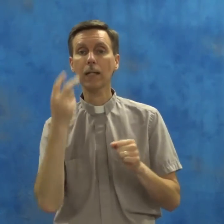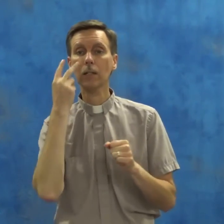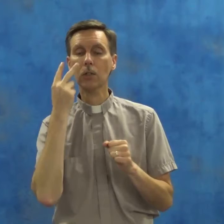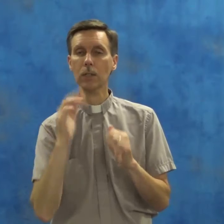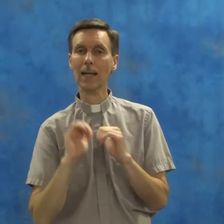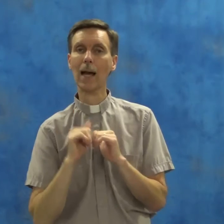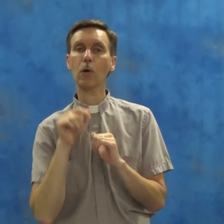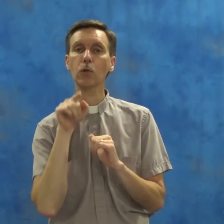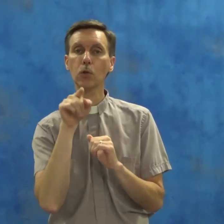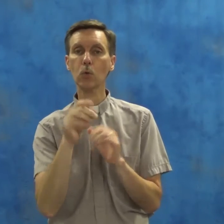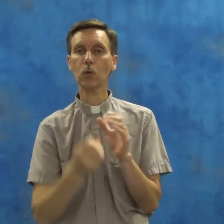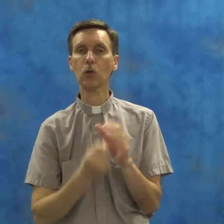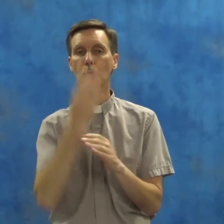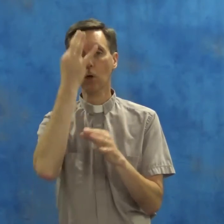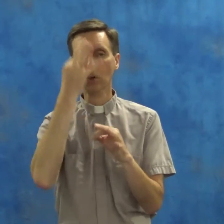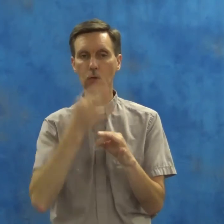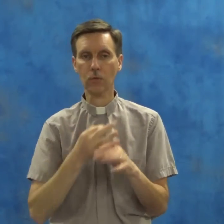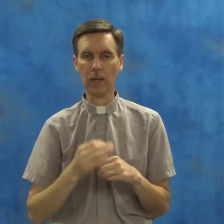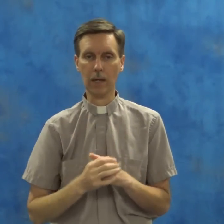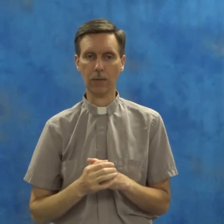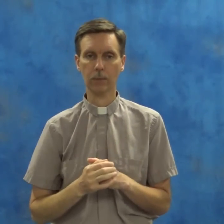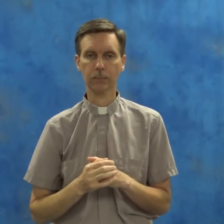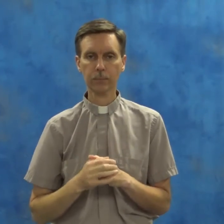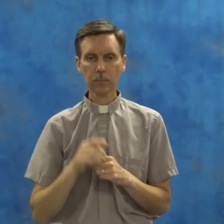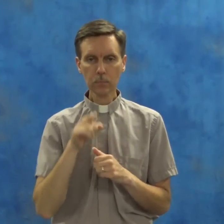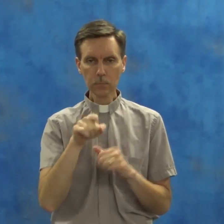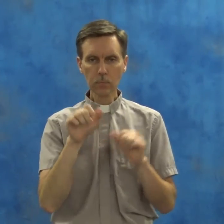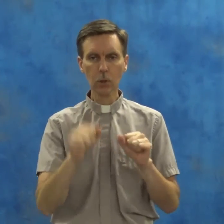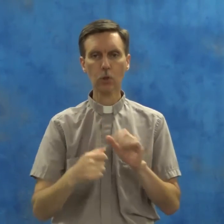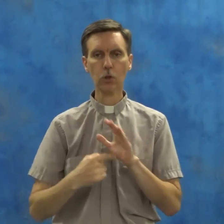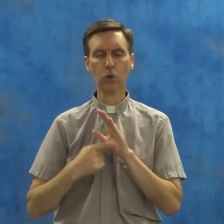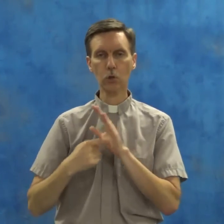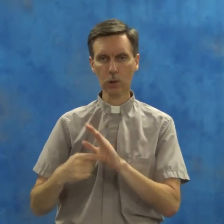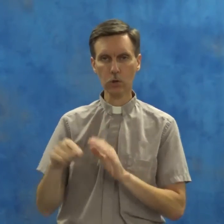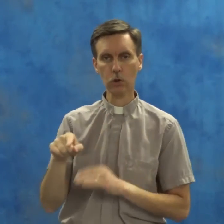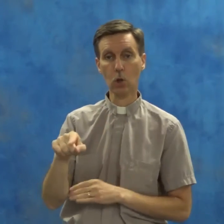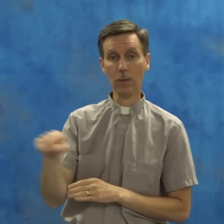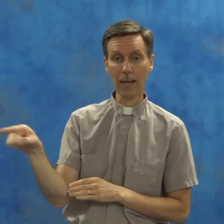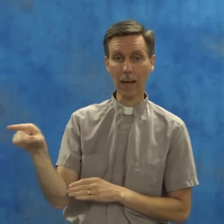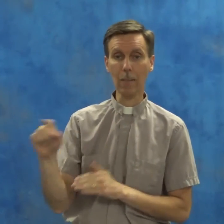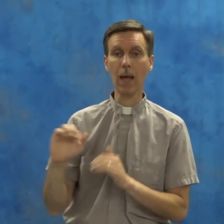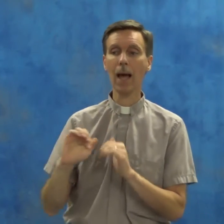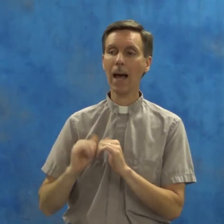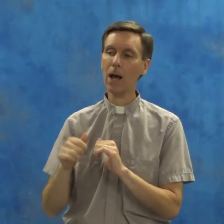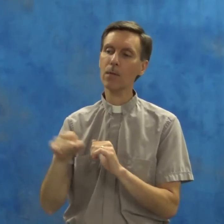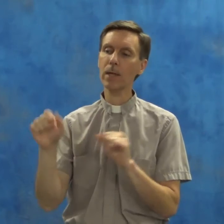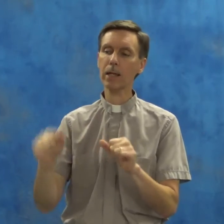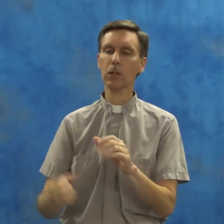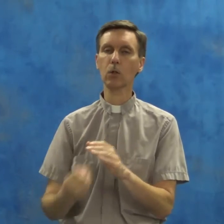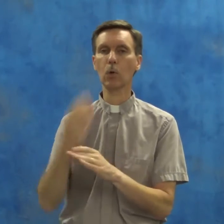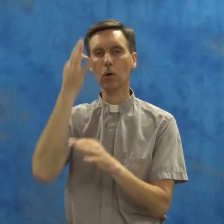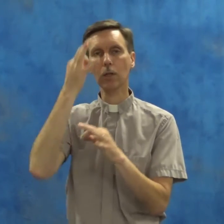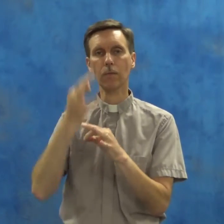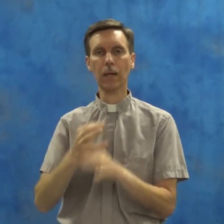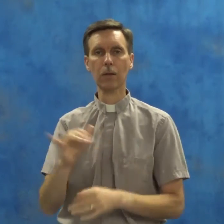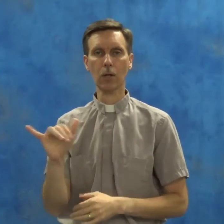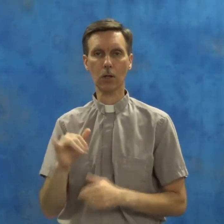can see how you grow your faith. So you can show them how they can grow their faith